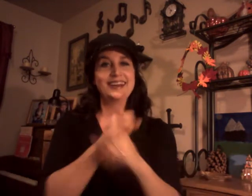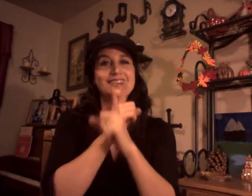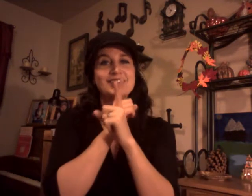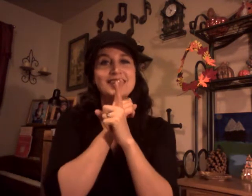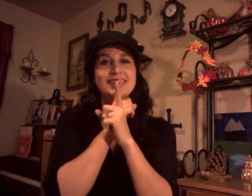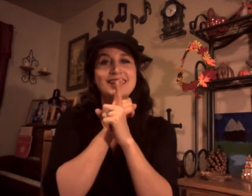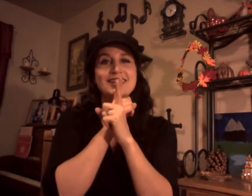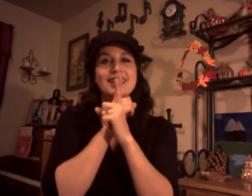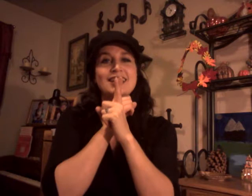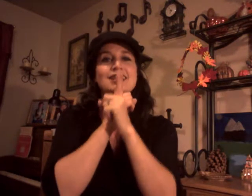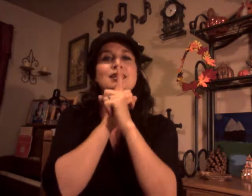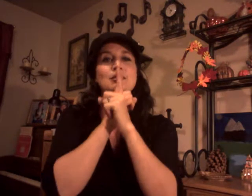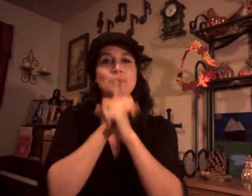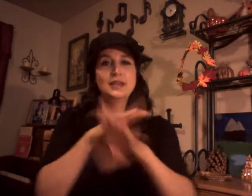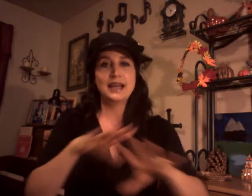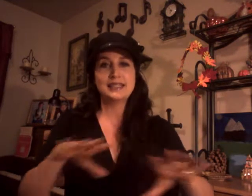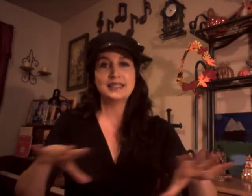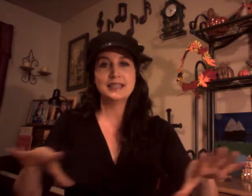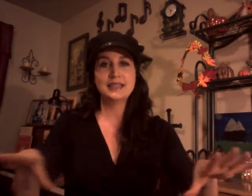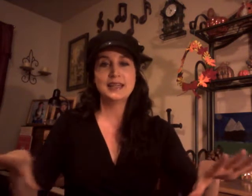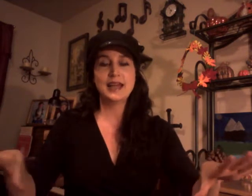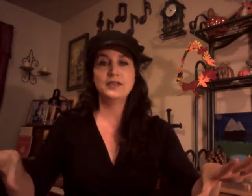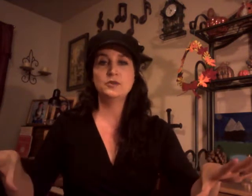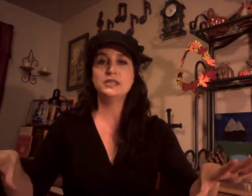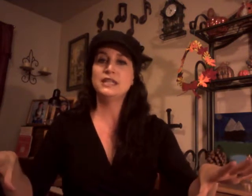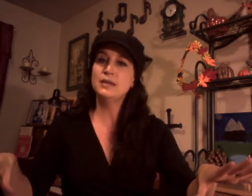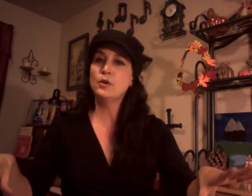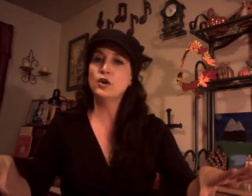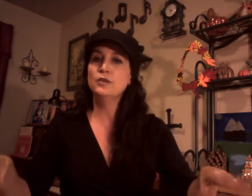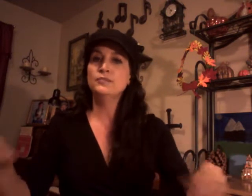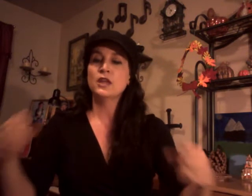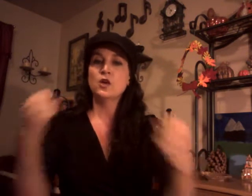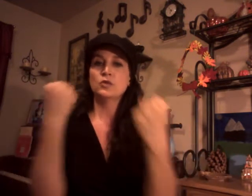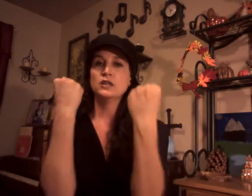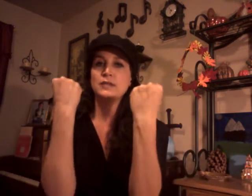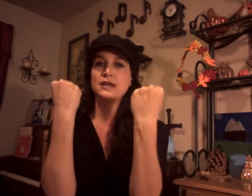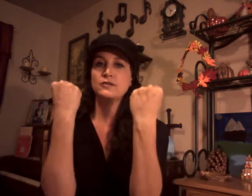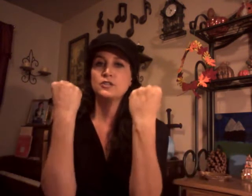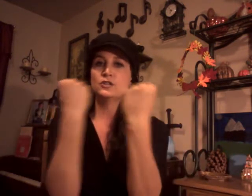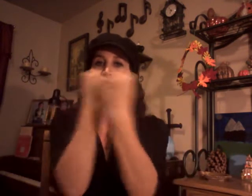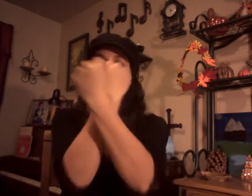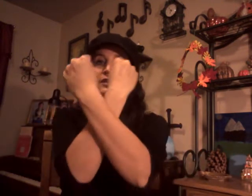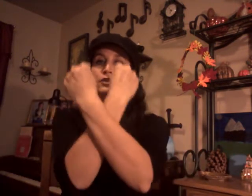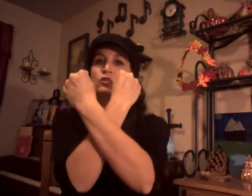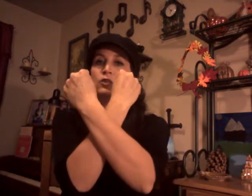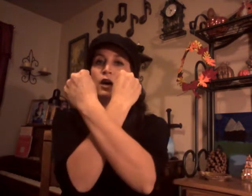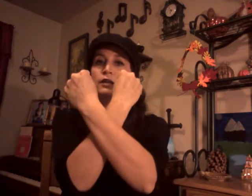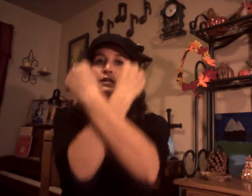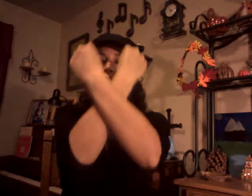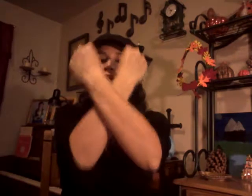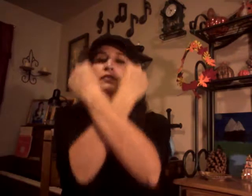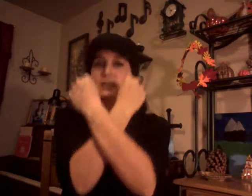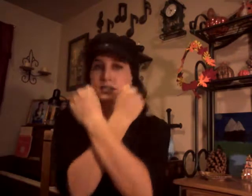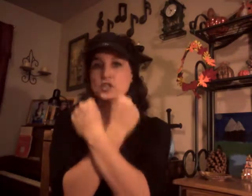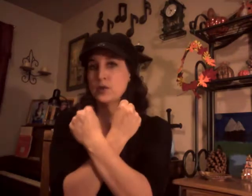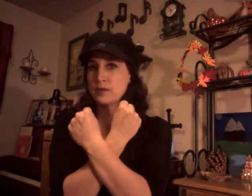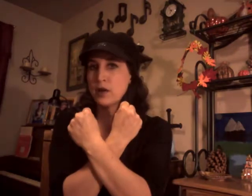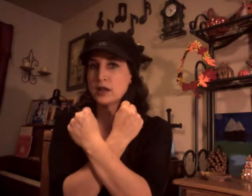love it. Okay. Blessed, and then Redeemer, we're going to make 2 fists crossed. This is showing